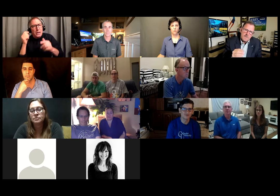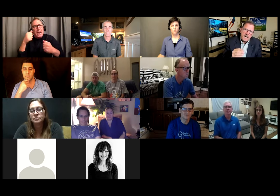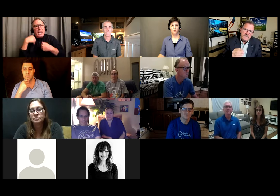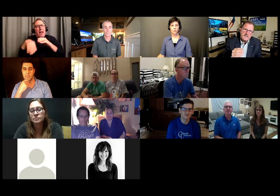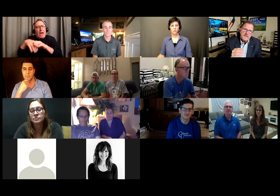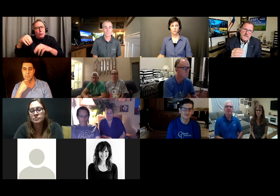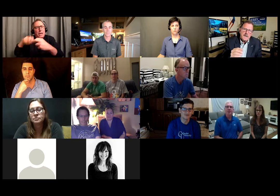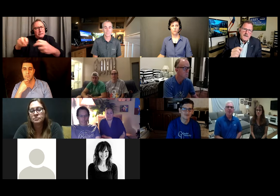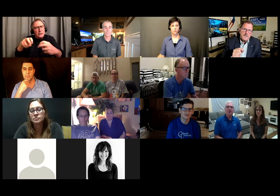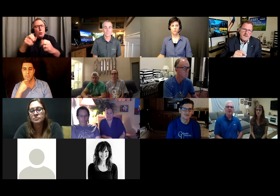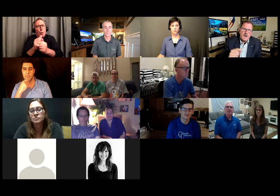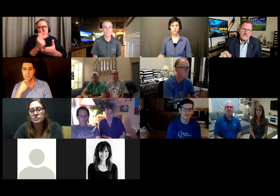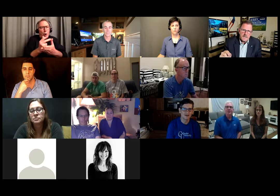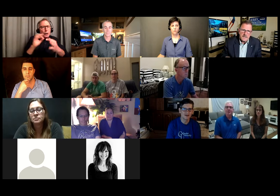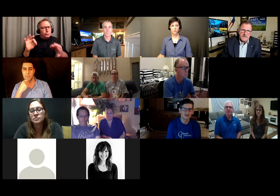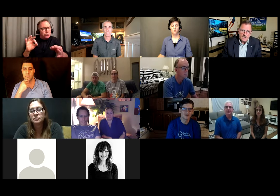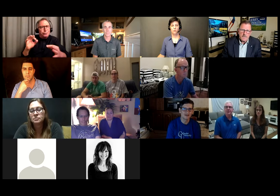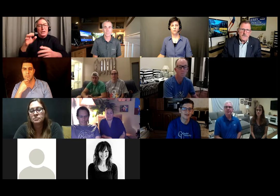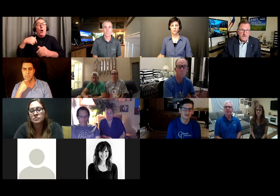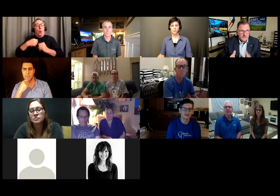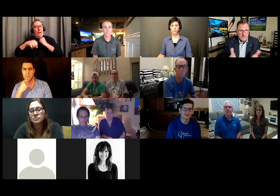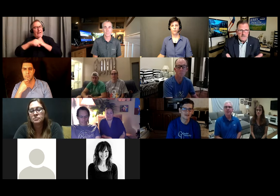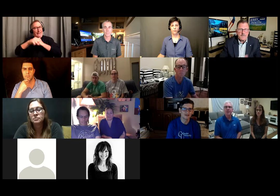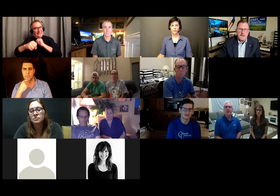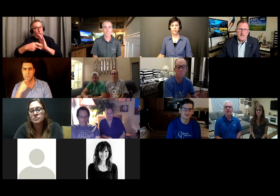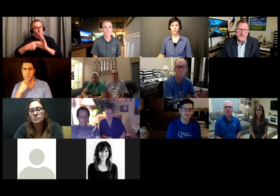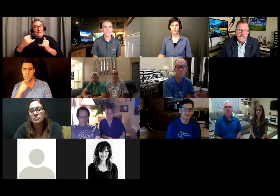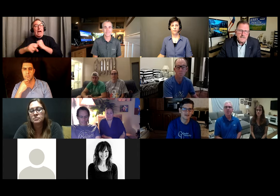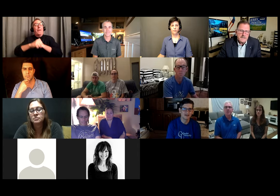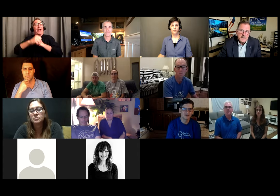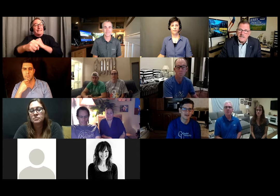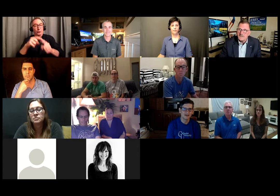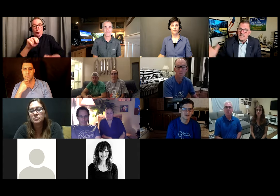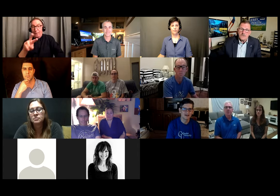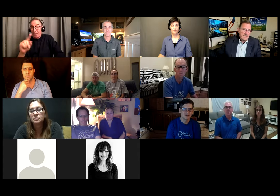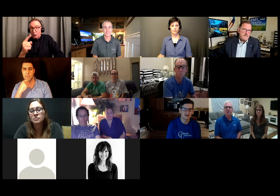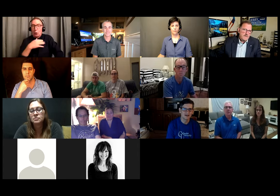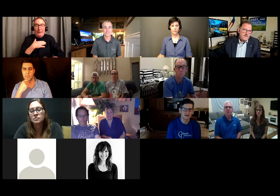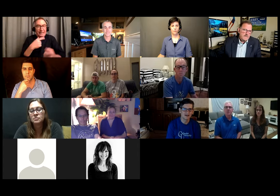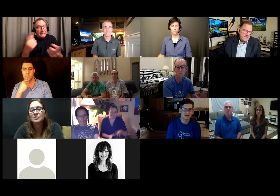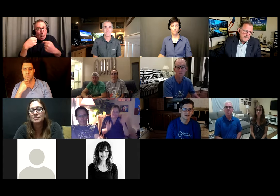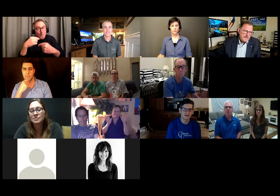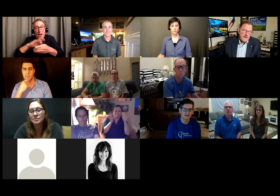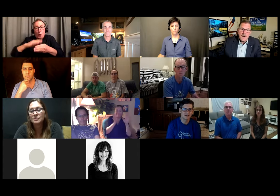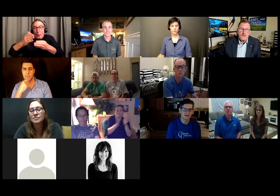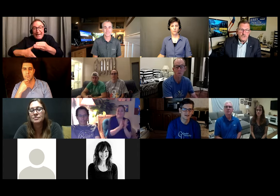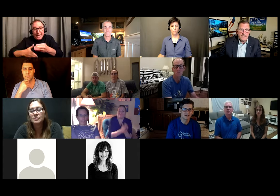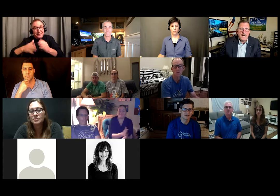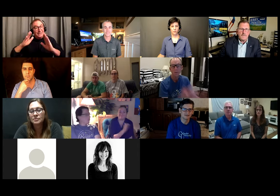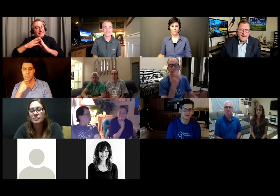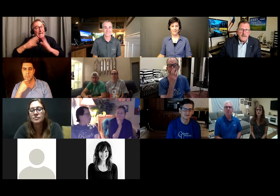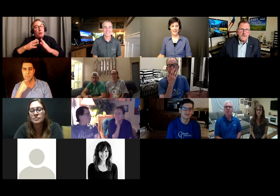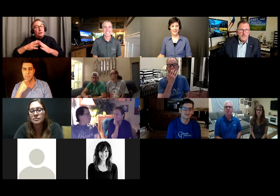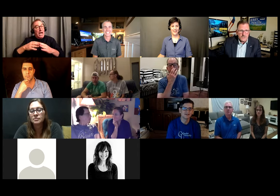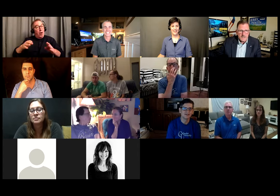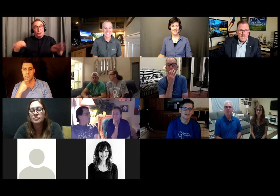we've extended it twice. We've now extended it to November 1st. So please come out on the weekends. It's the downtown is shut down